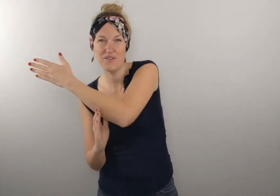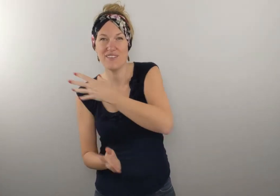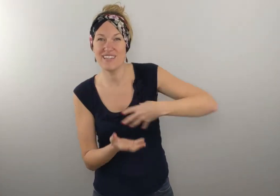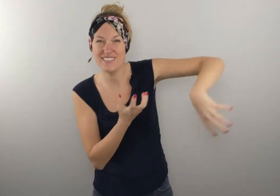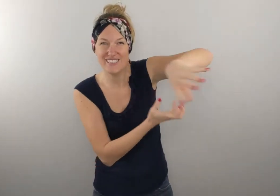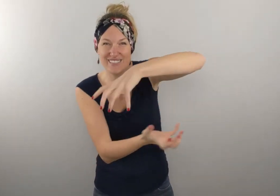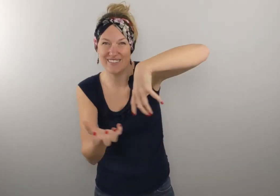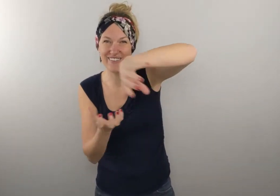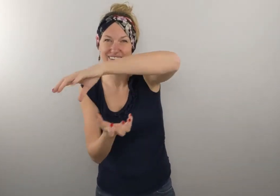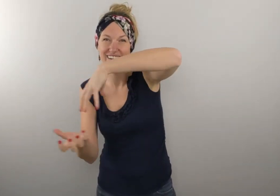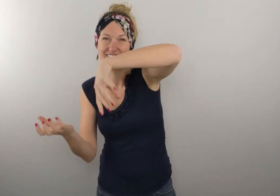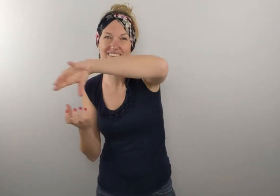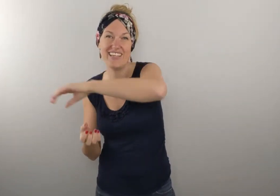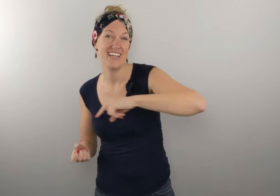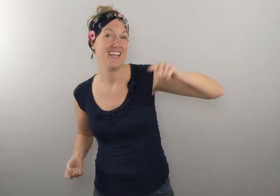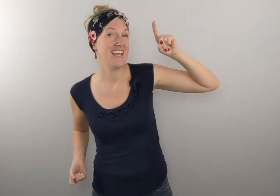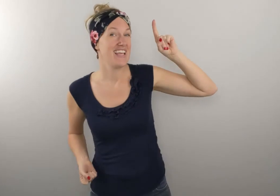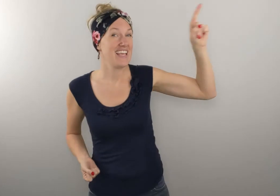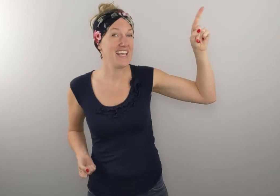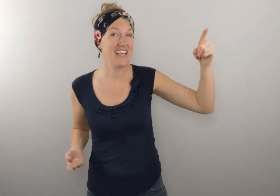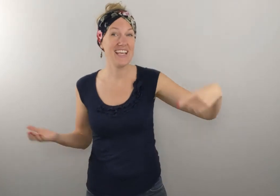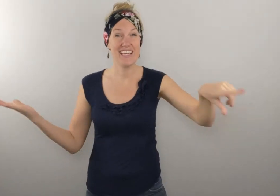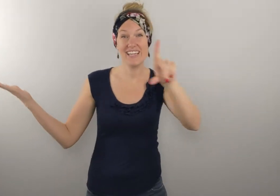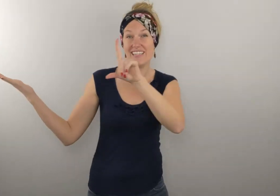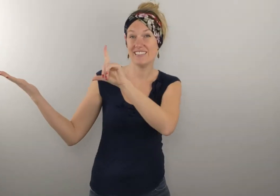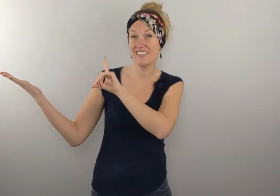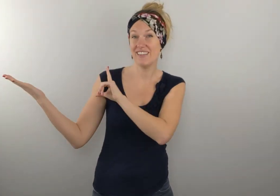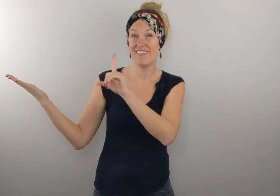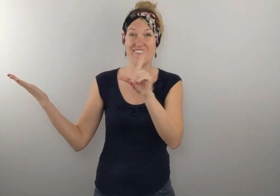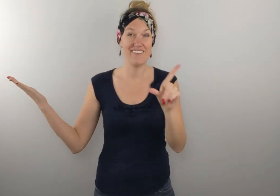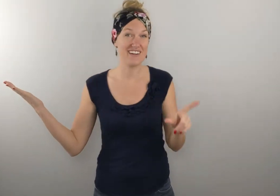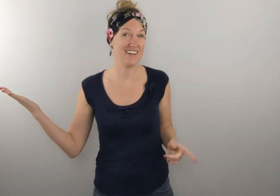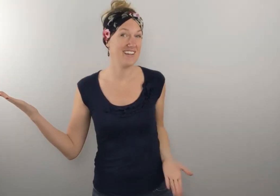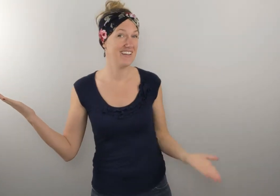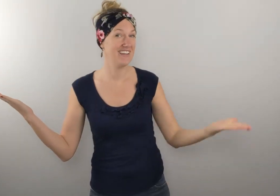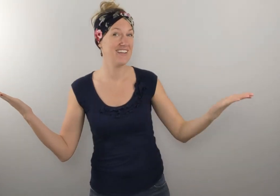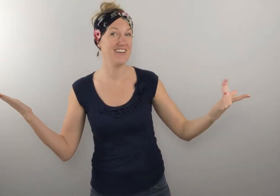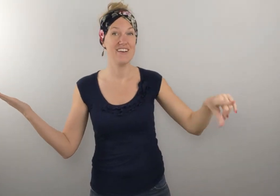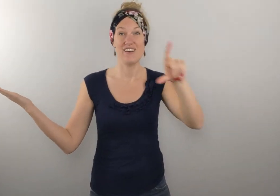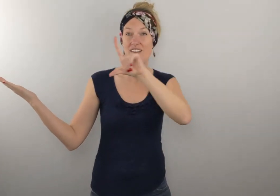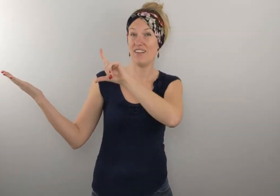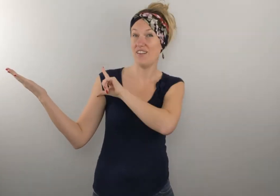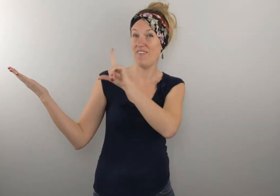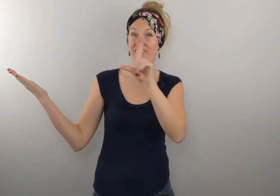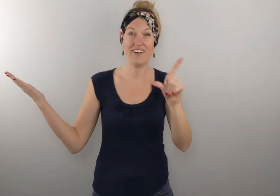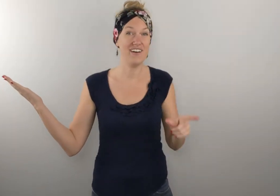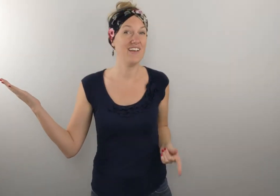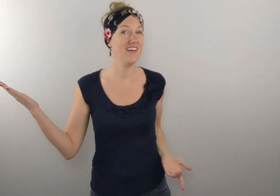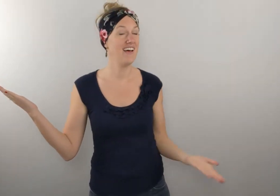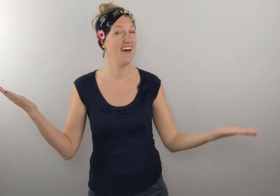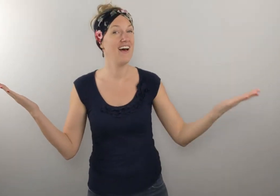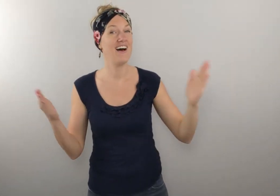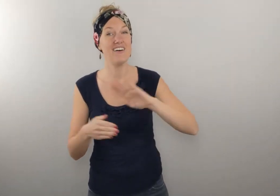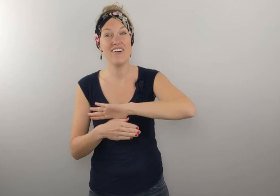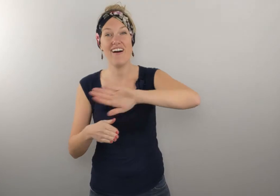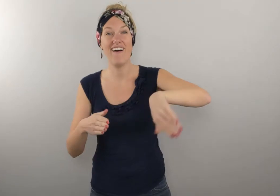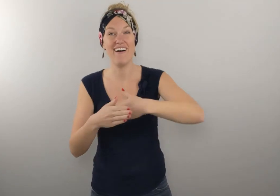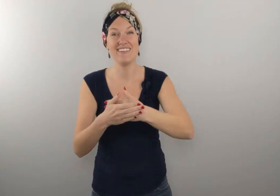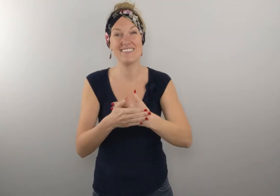the storm, he is Lord, Lord of all. Okay,